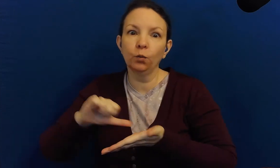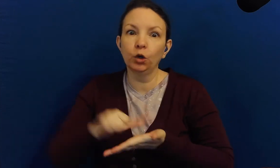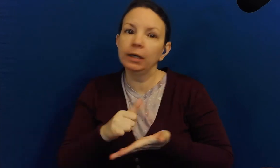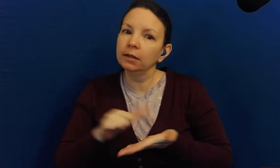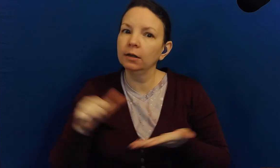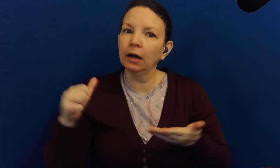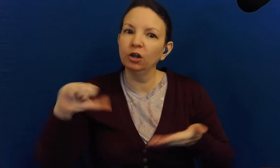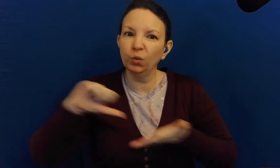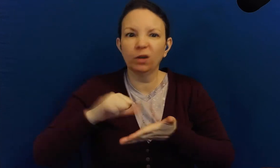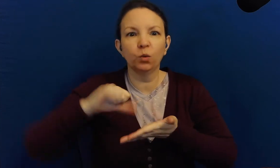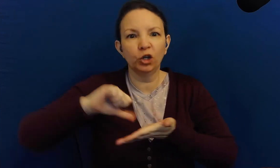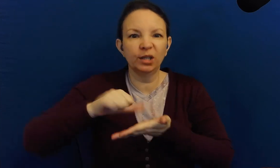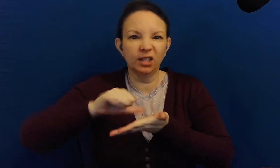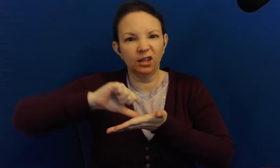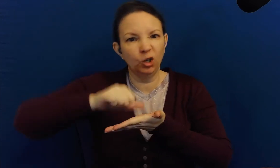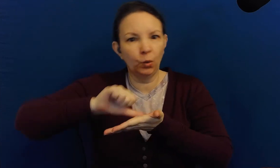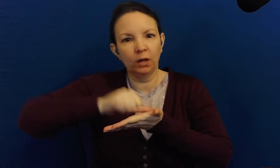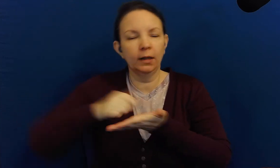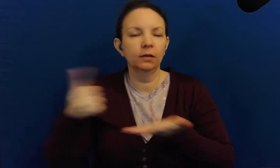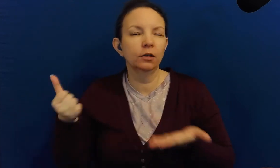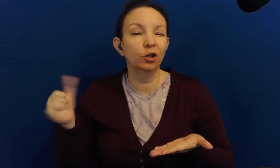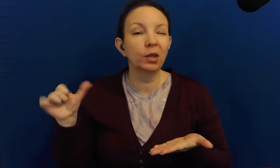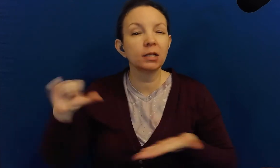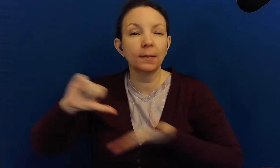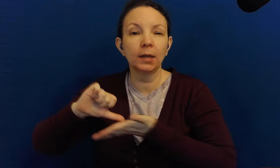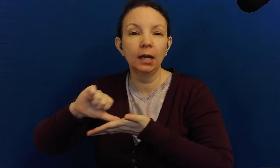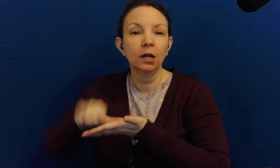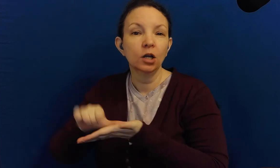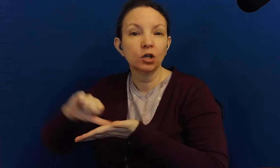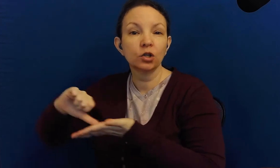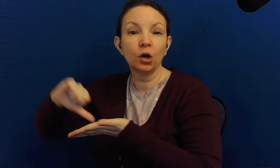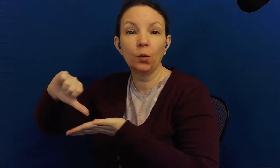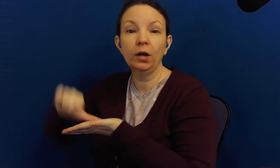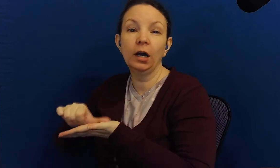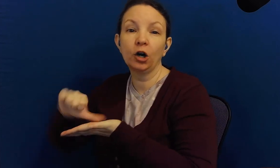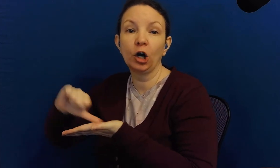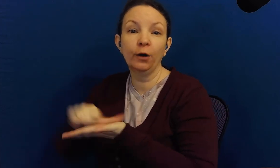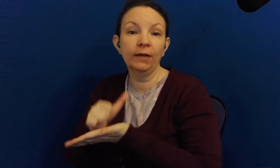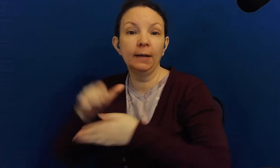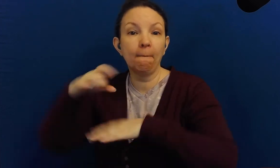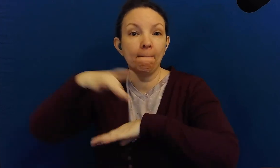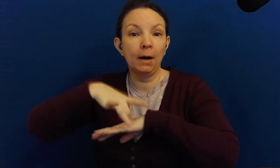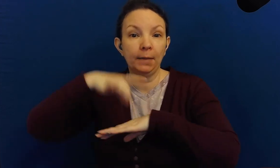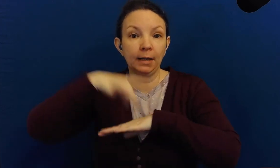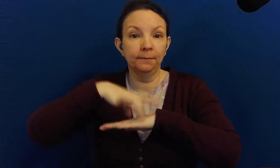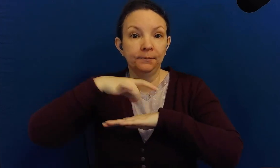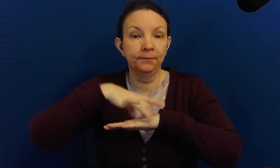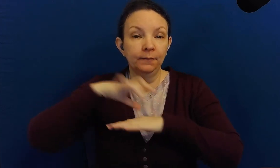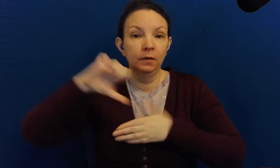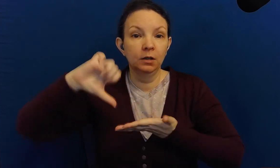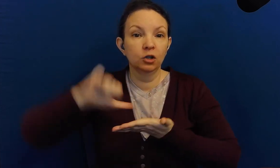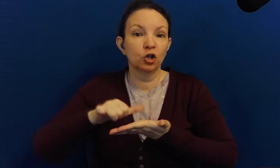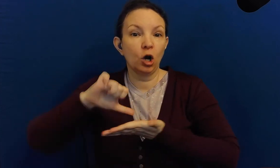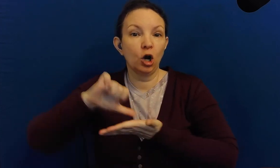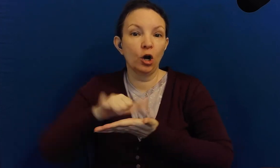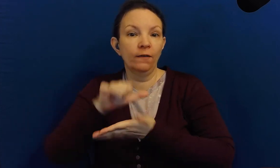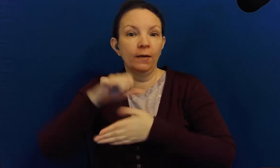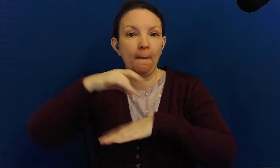You know how you whittle wood? You sit there and you're whittling. So you're doing the same thing. So we are carving pumpkin. So carve